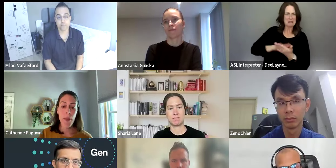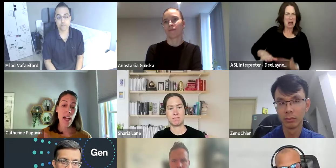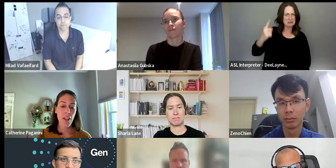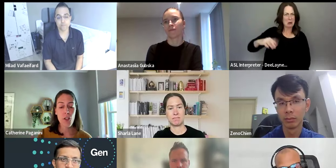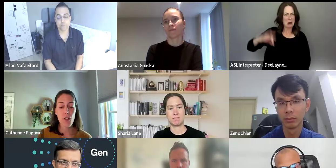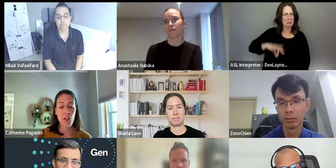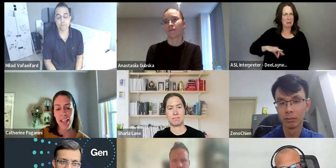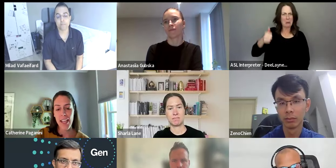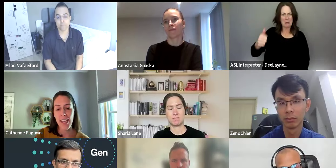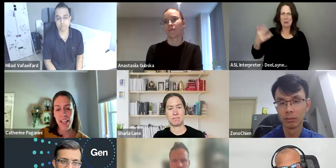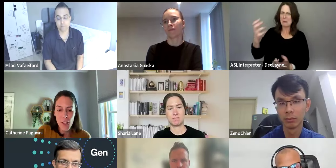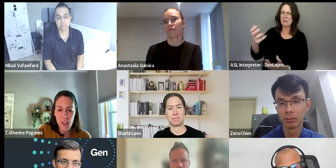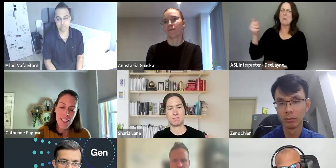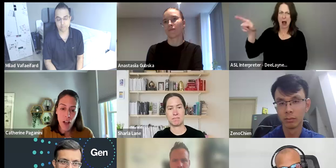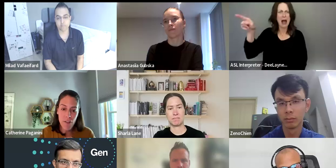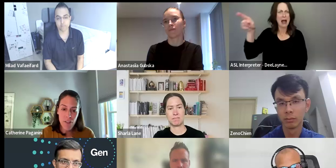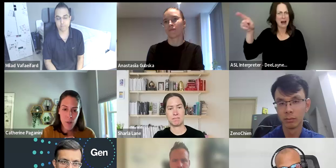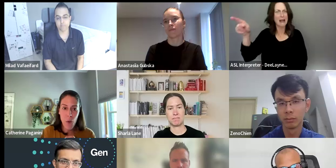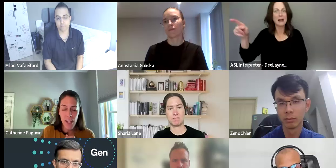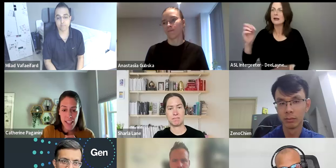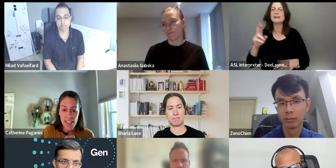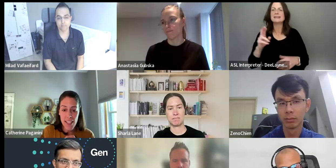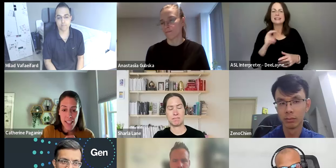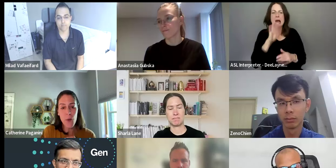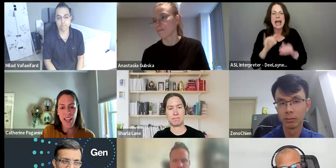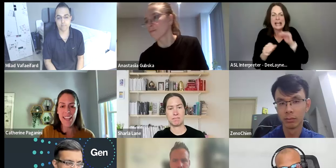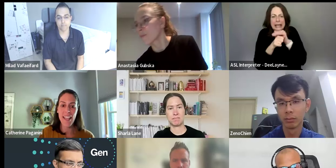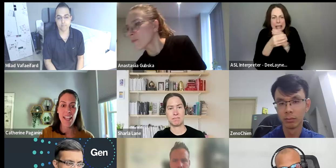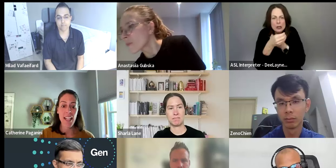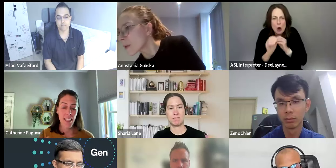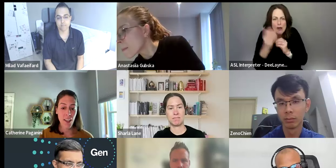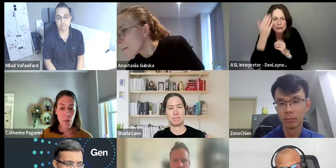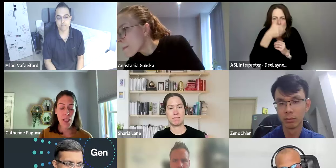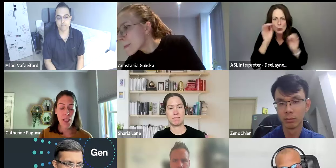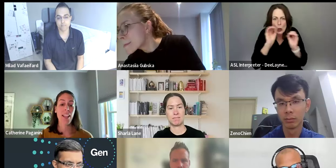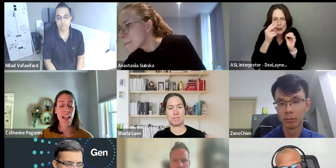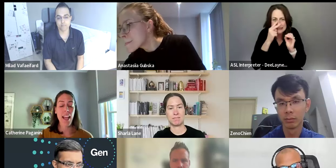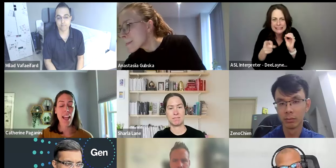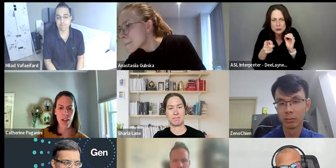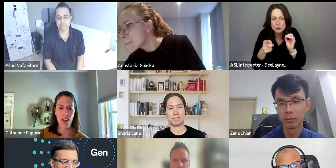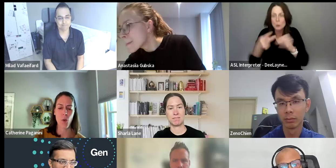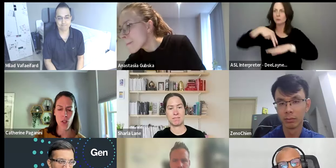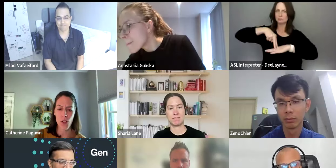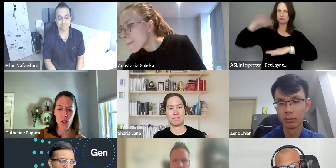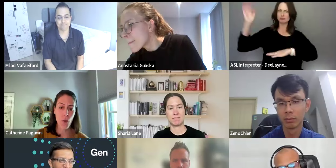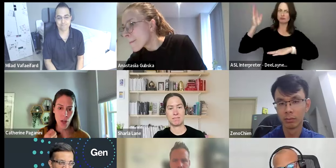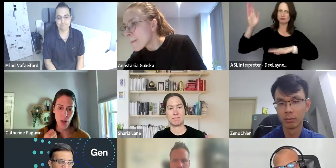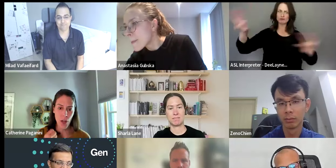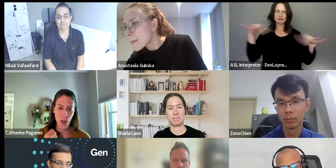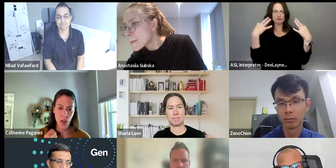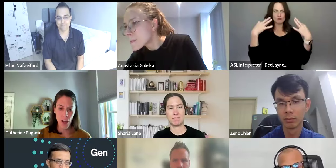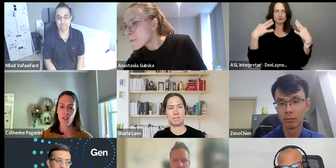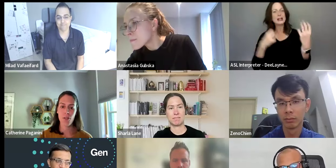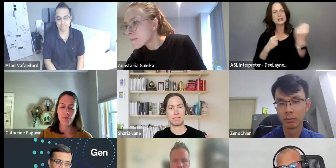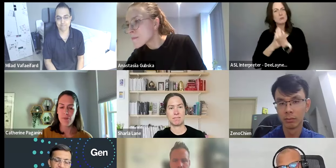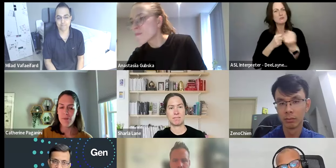and whatever, like being out there versus like hidden in your little office where no one can see you, right? They're gonna be like, yeah, we're gonna support you. You know, you